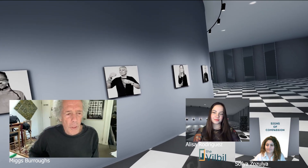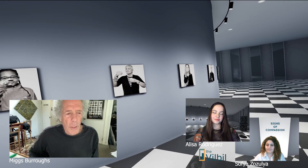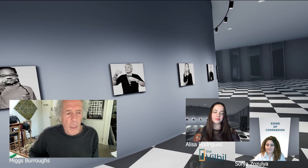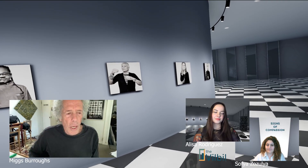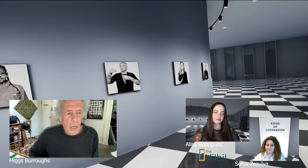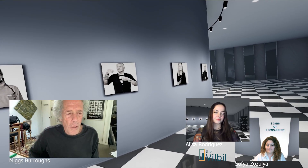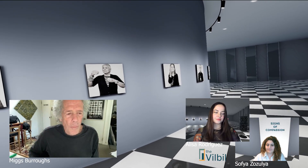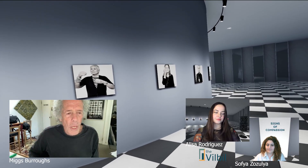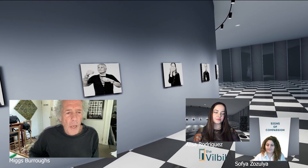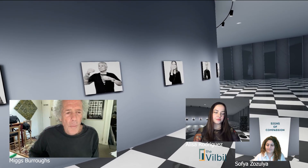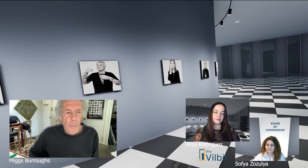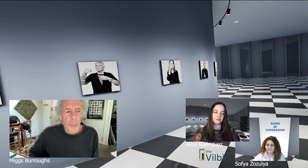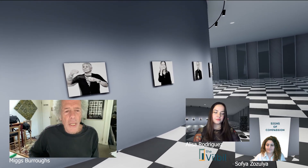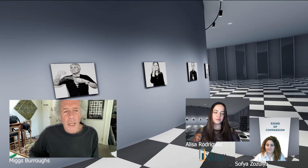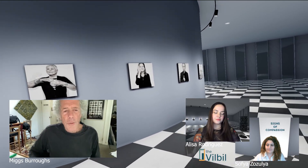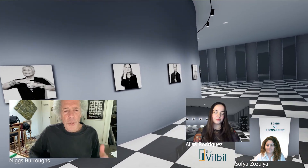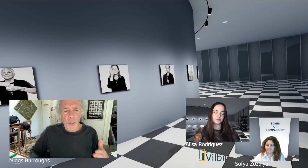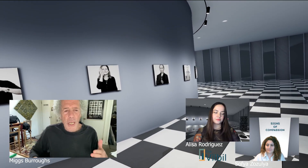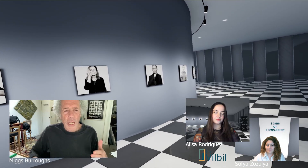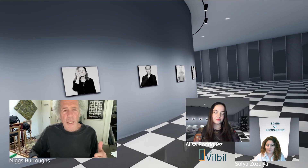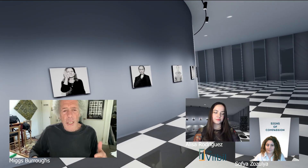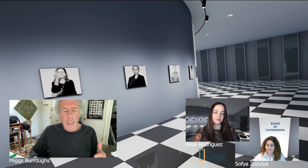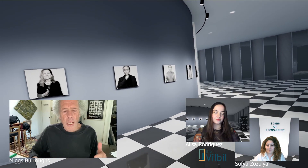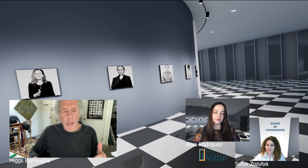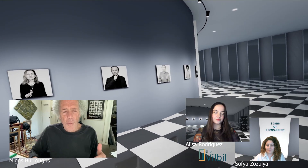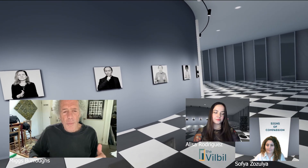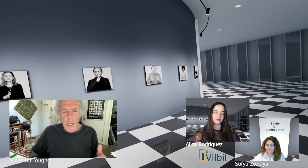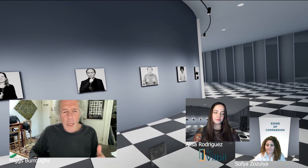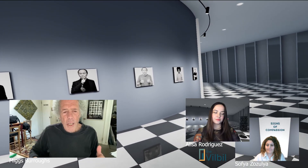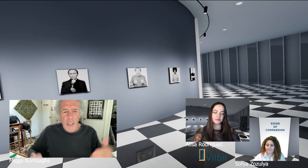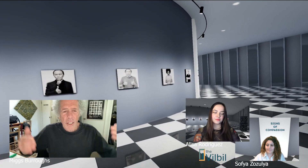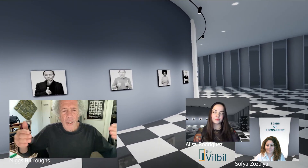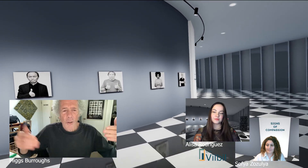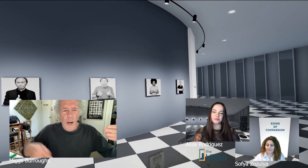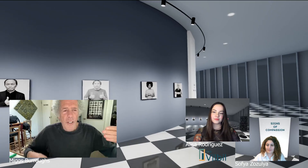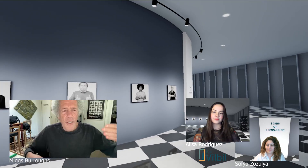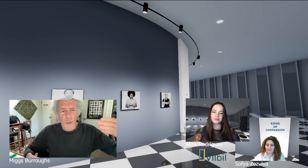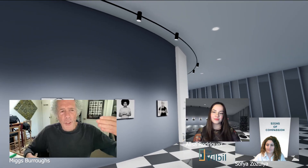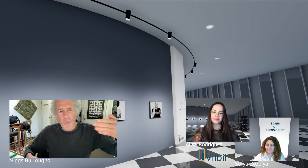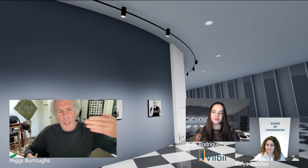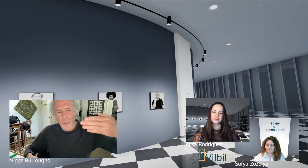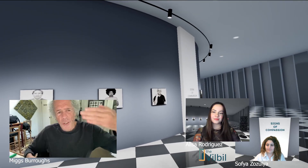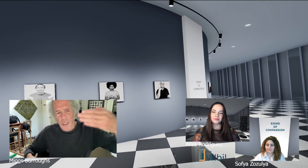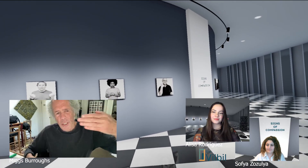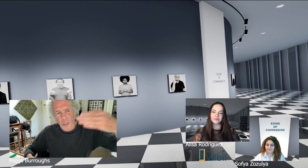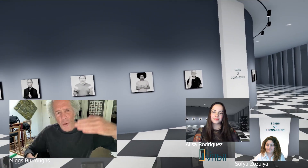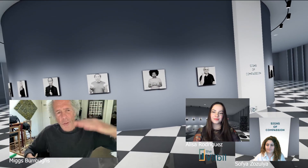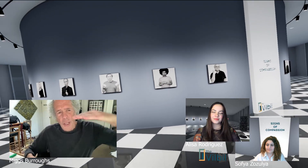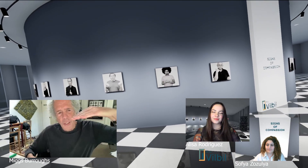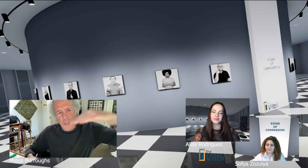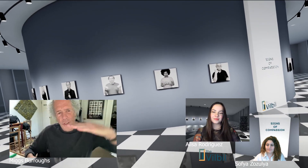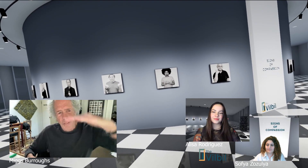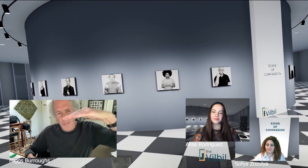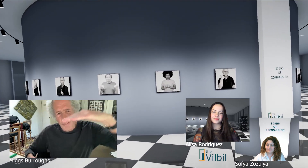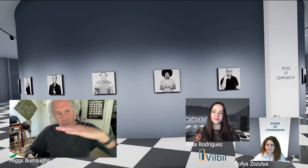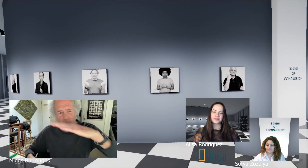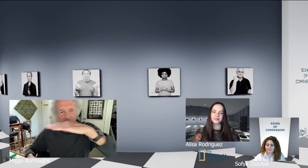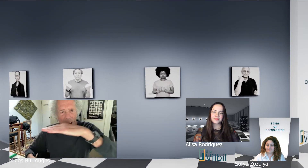more. But yeah, he was saying that art has always been in its own like